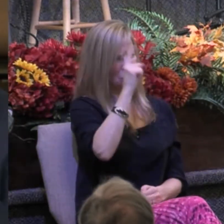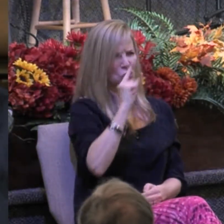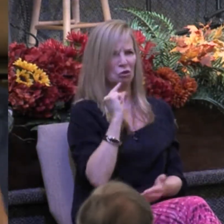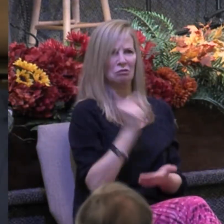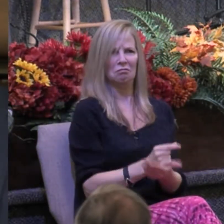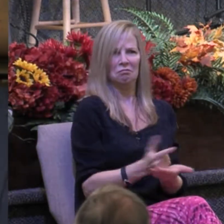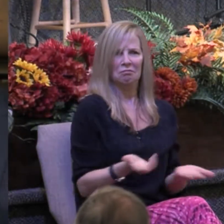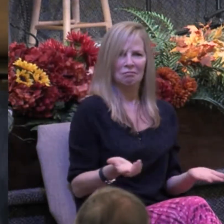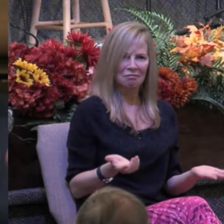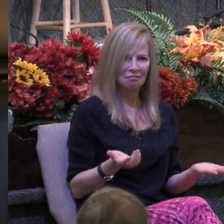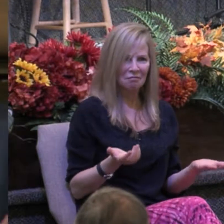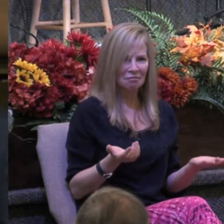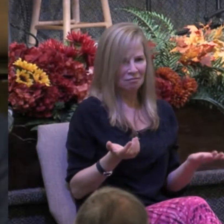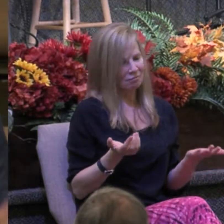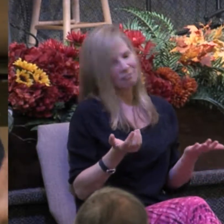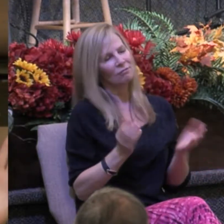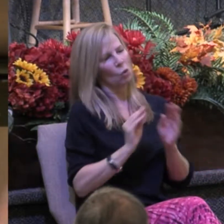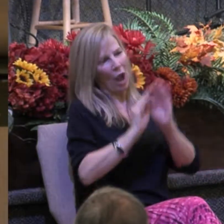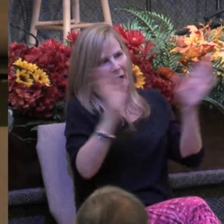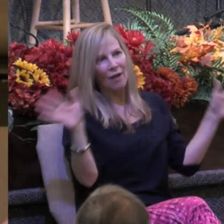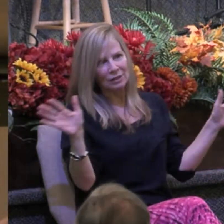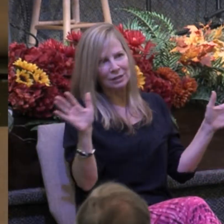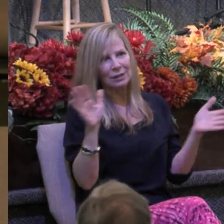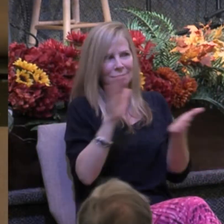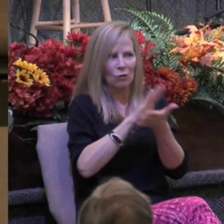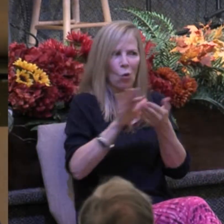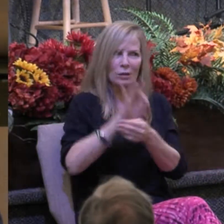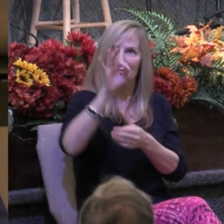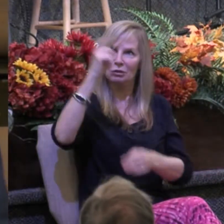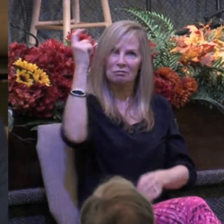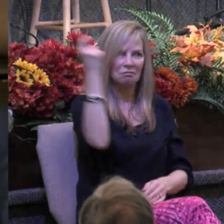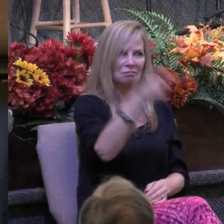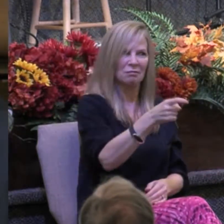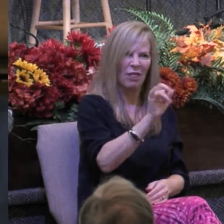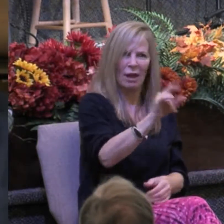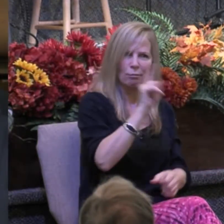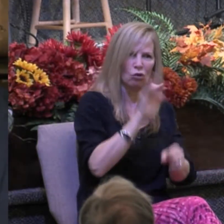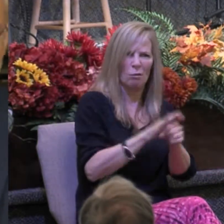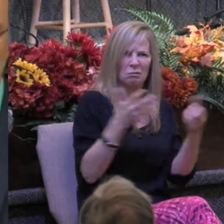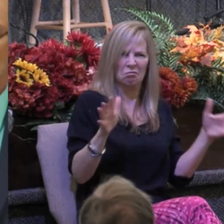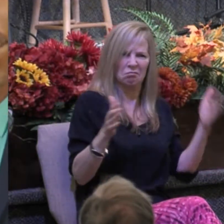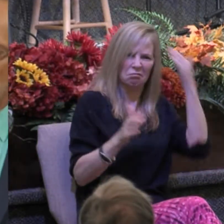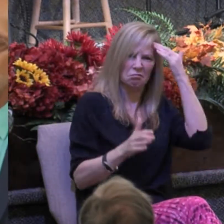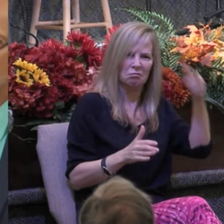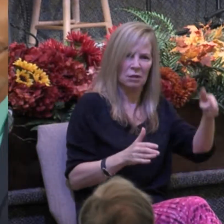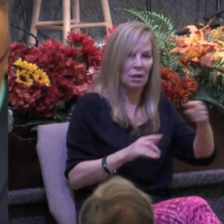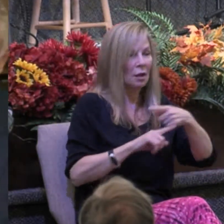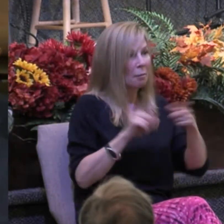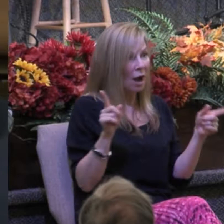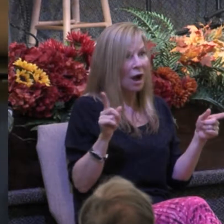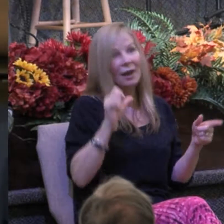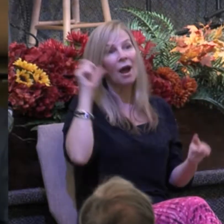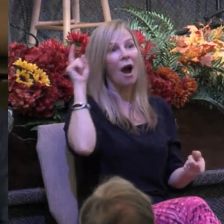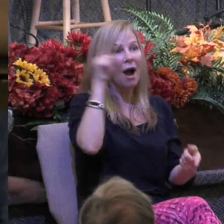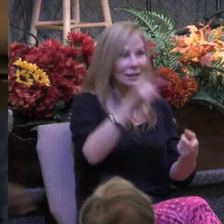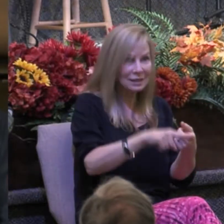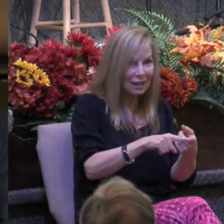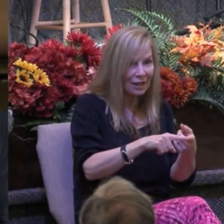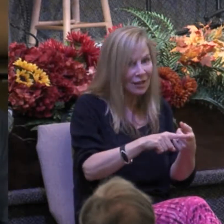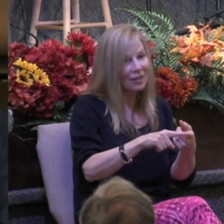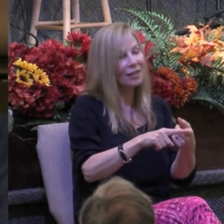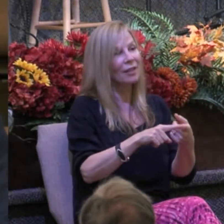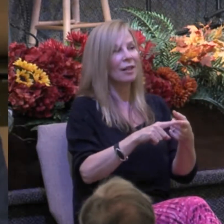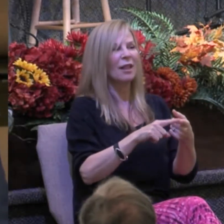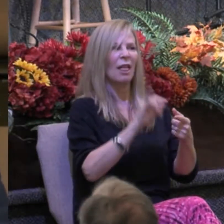ministry, had spoken of the Holy Spirit being given to them. However, it wasn't until the